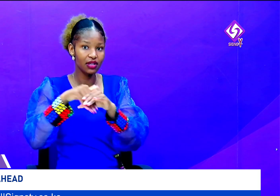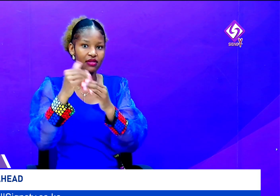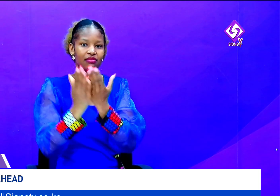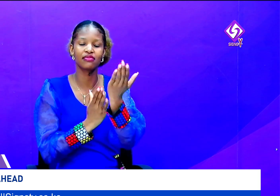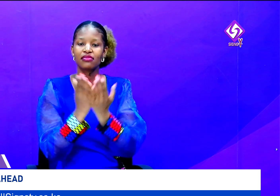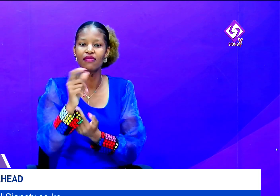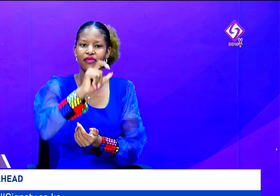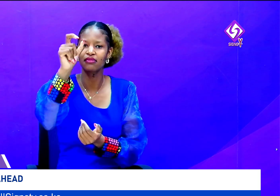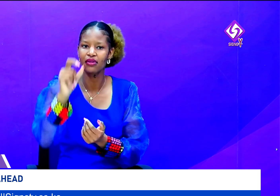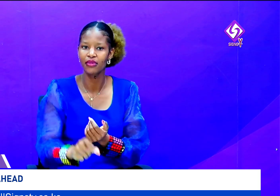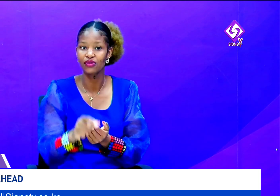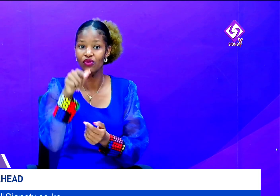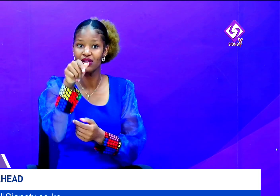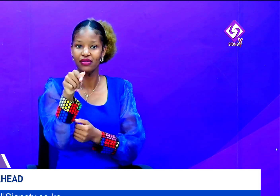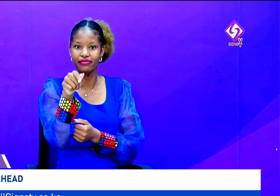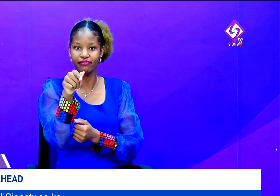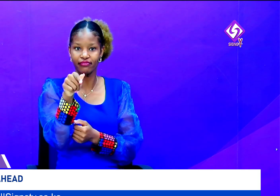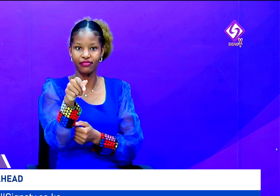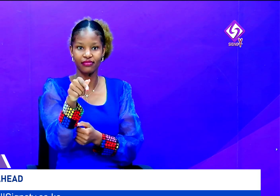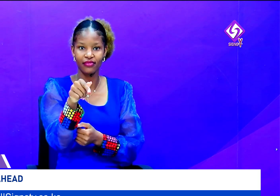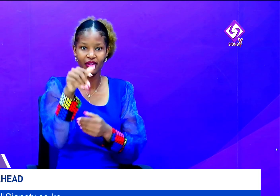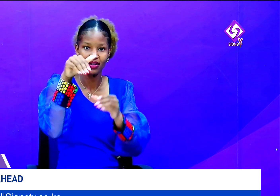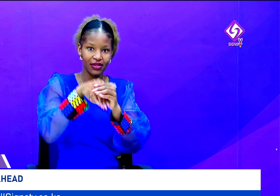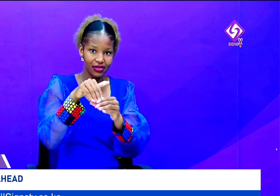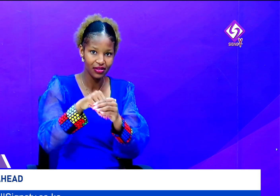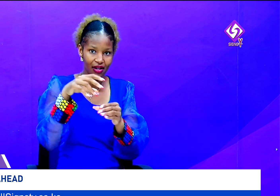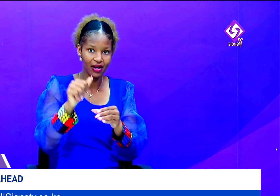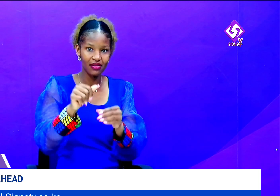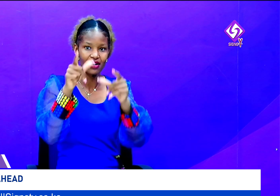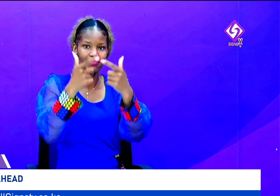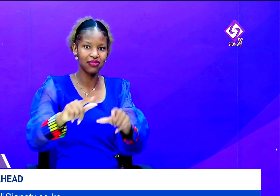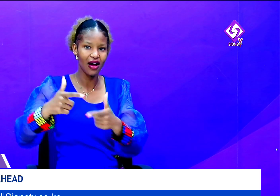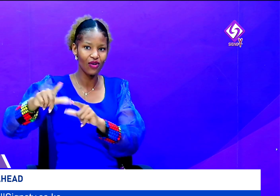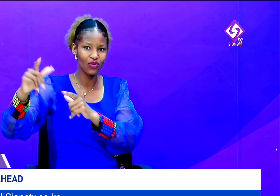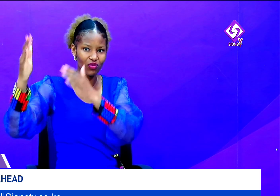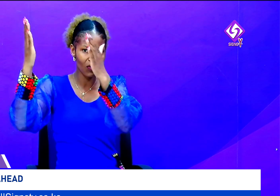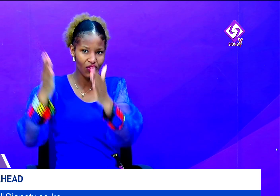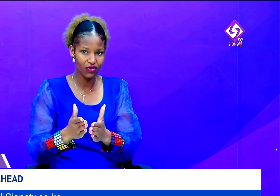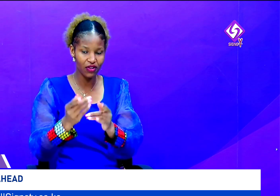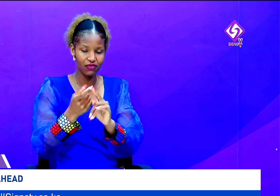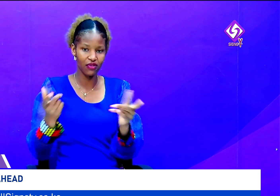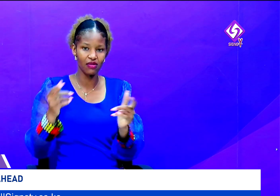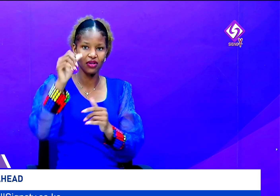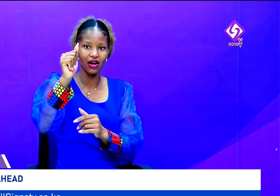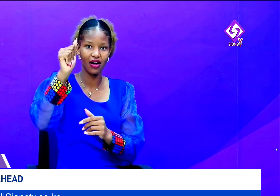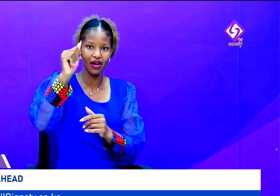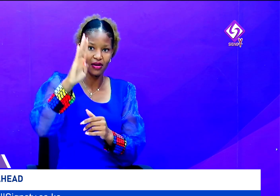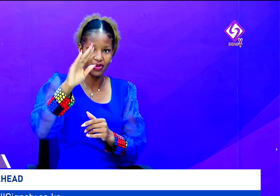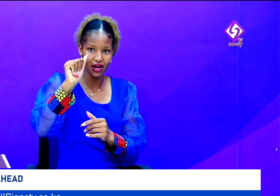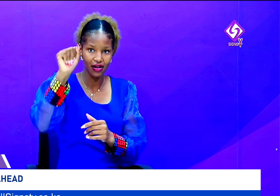persistent rainfall is expected in several regions. These include the Lake Victoria Basin, the Rift